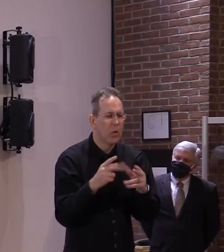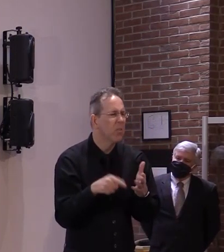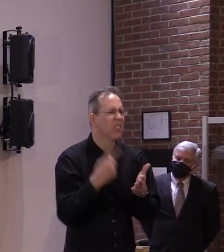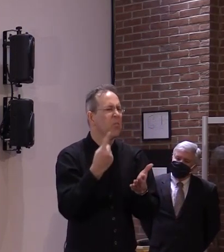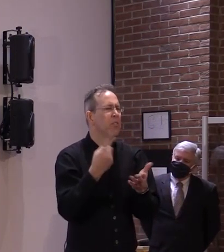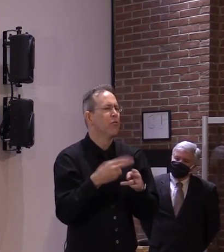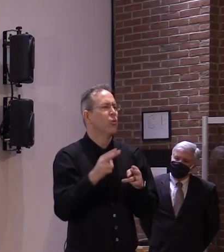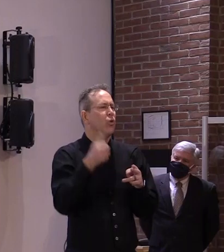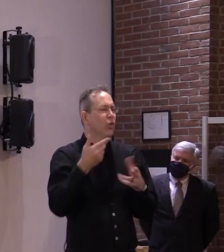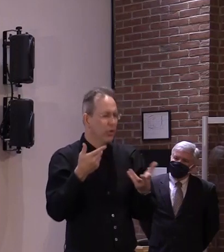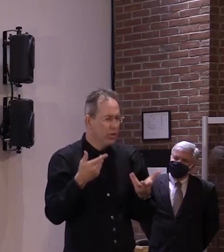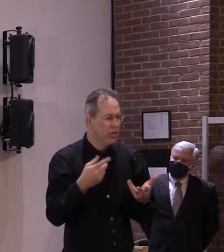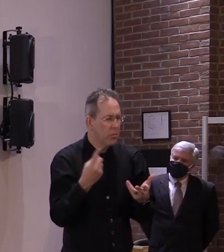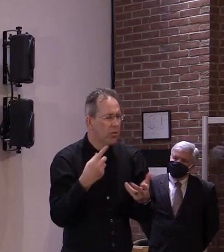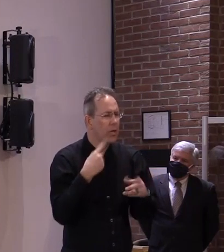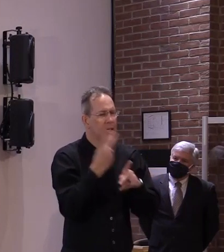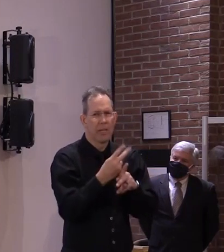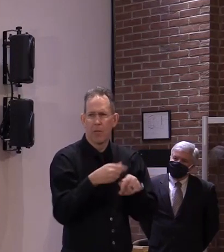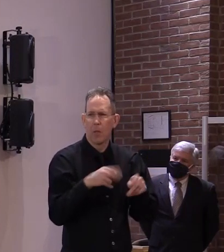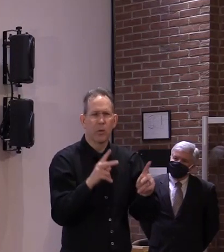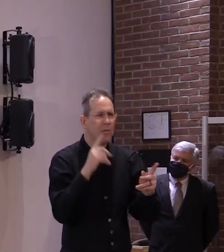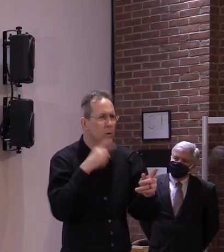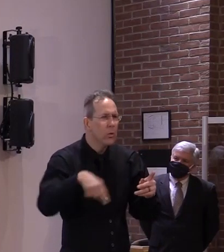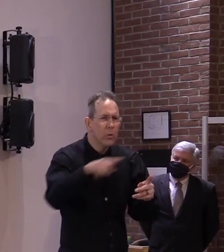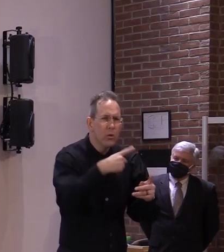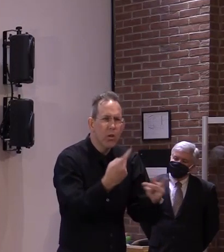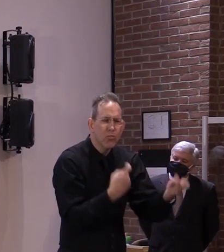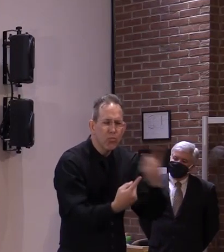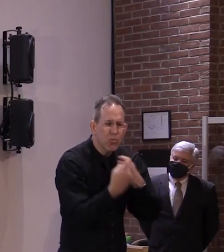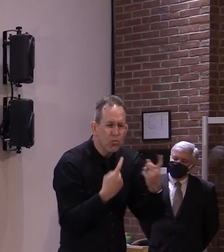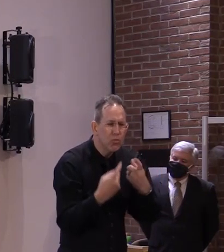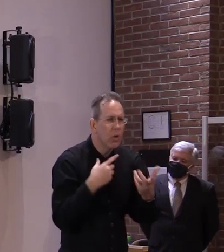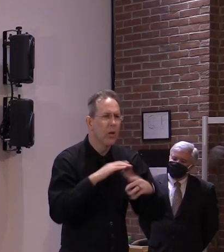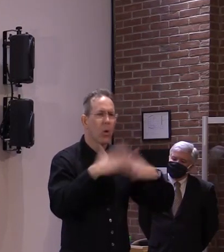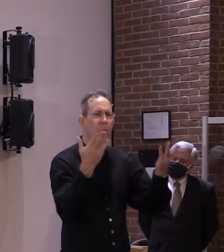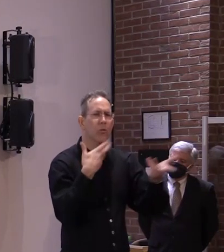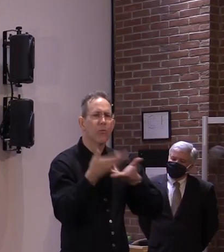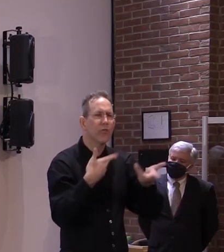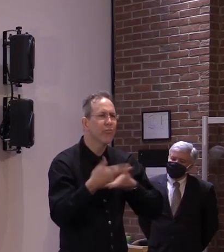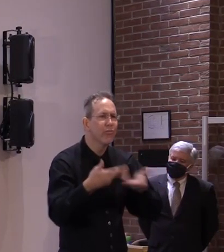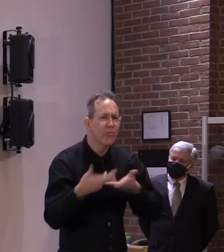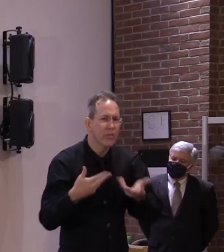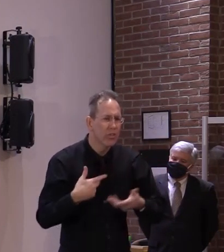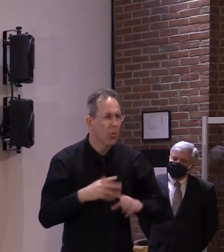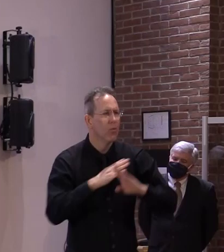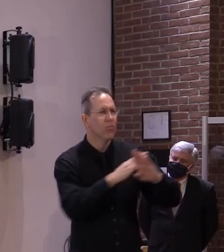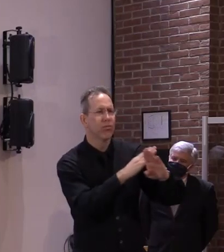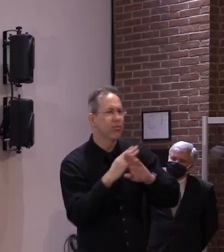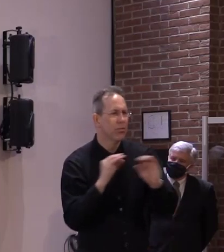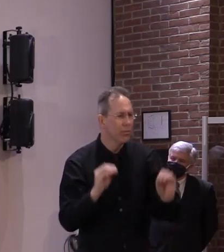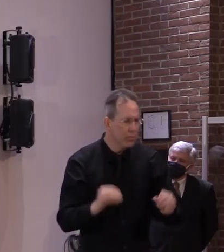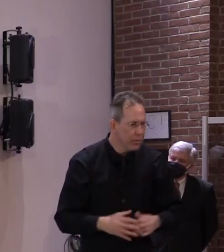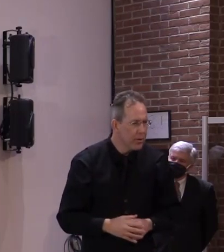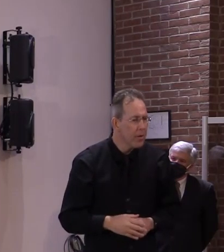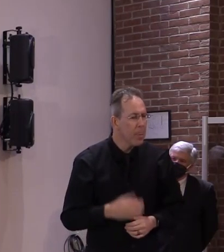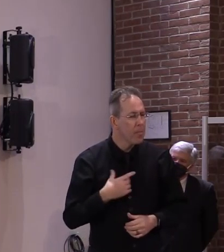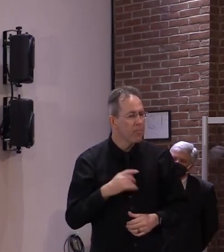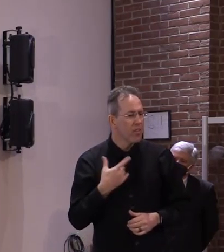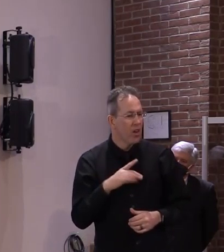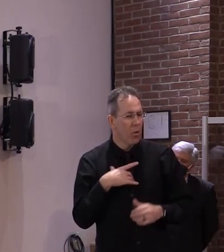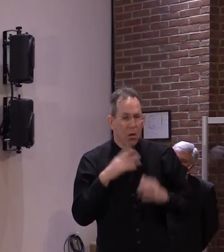we continue to you know, reach out to those other parts that feel as though they're left behind and they don't have